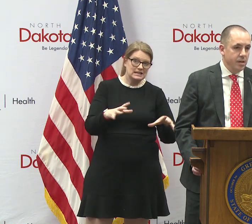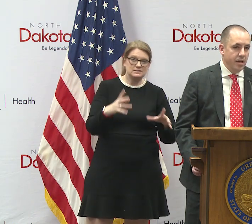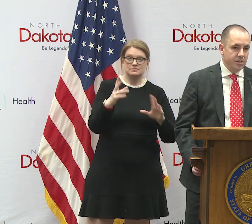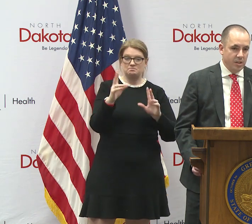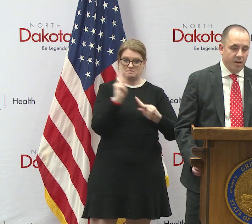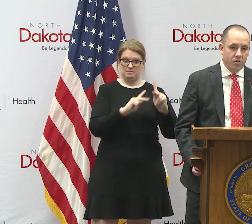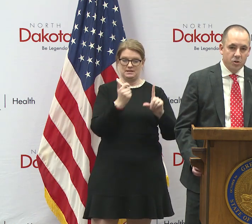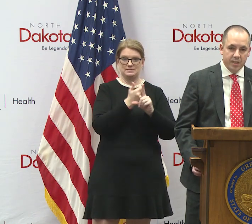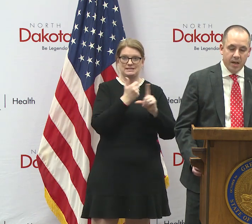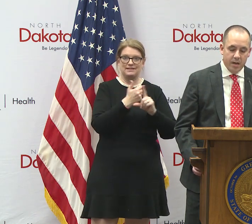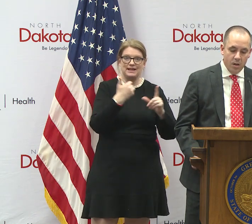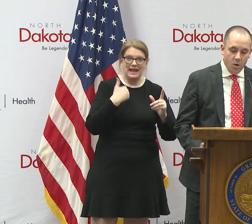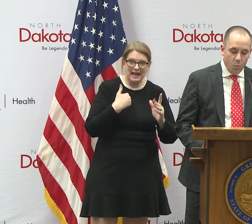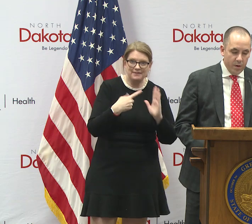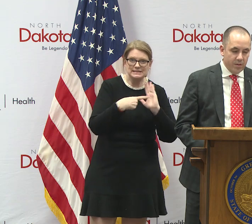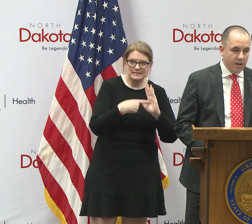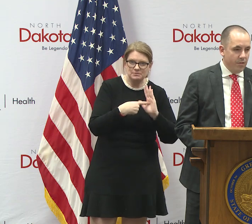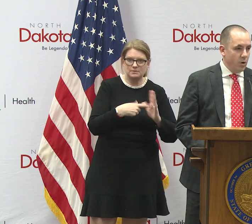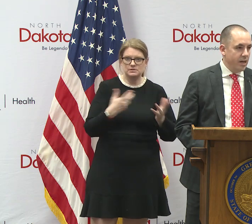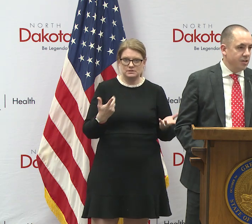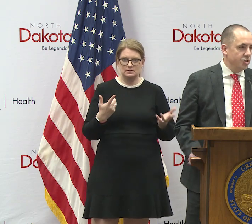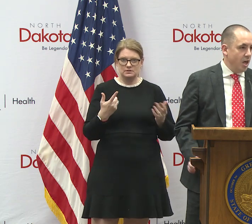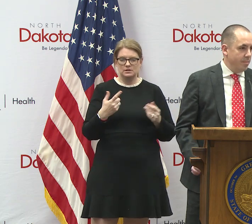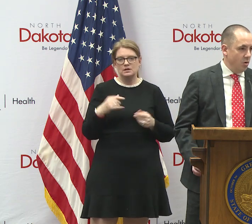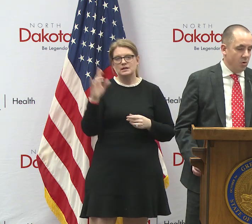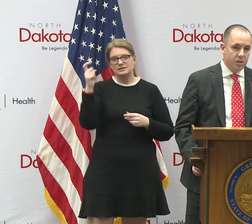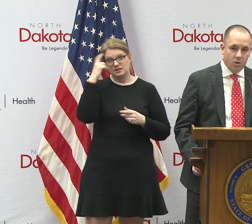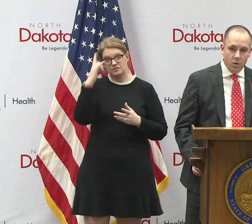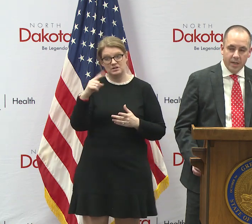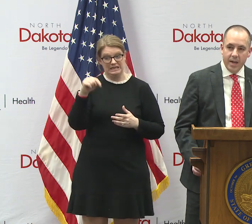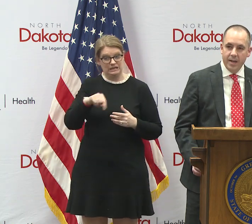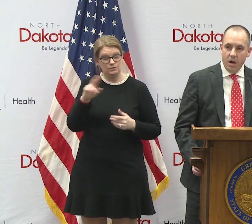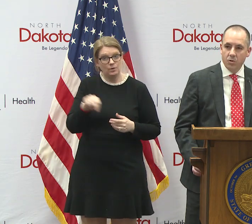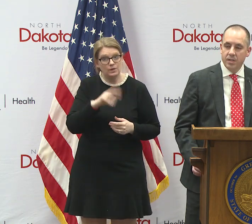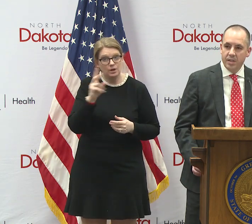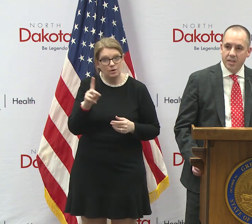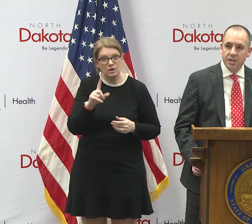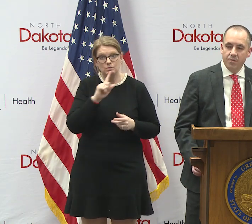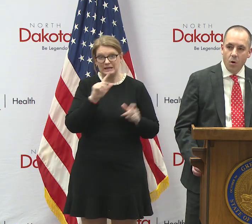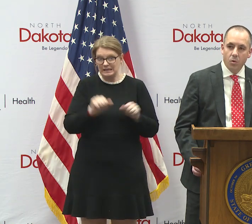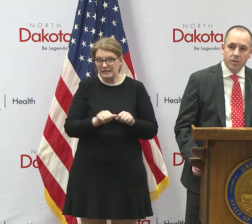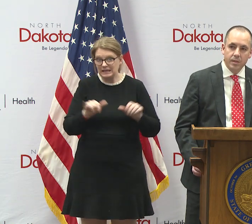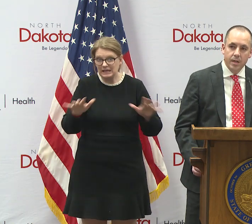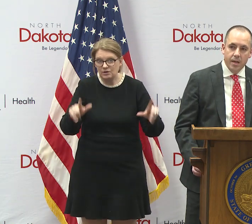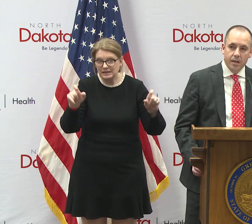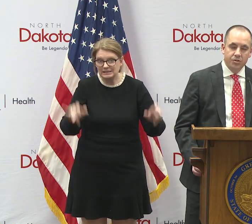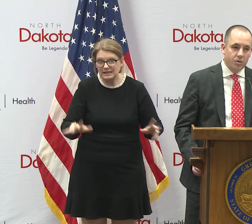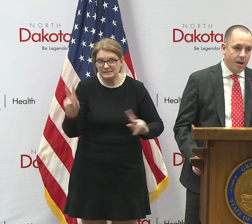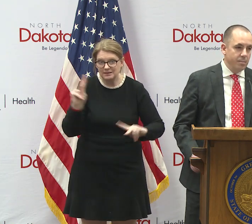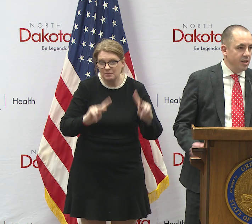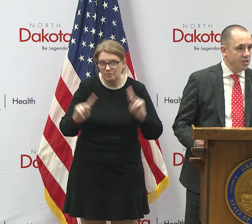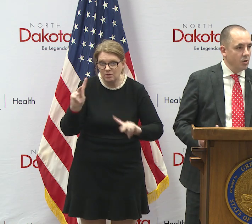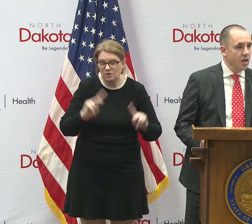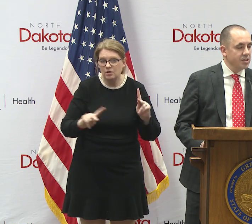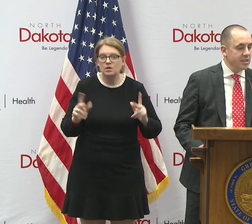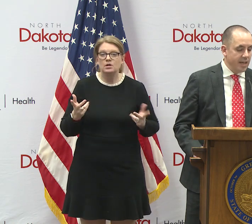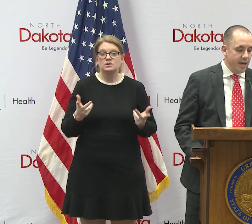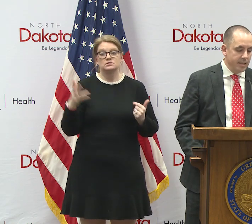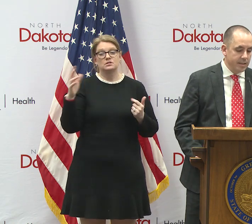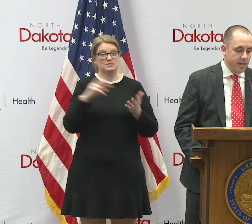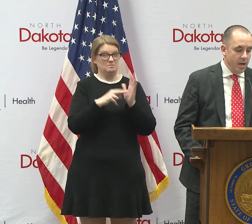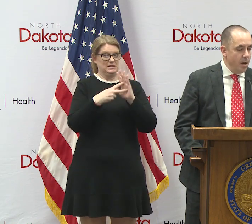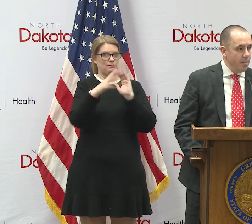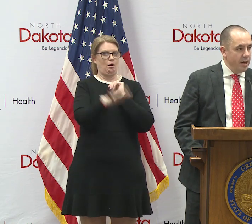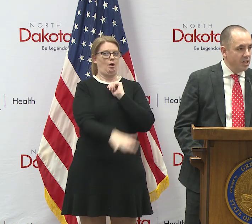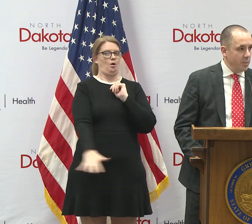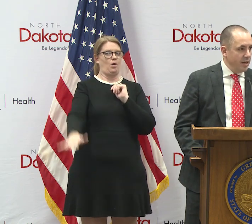patients. As the governor said, we've done a very nice job in North Dakota getting out and testing folks. And so that means across the